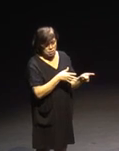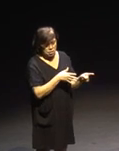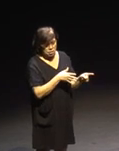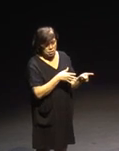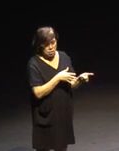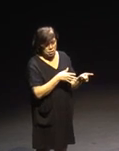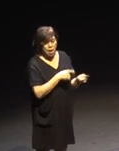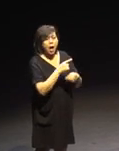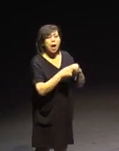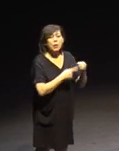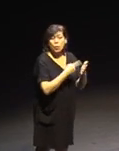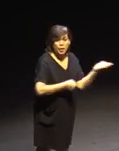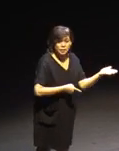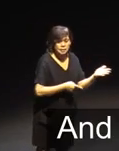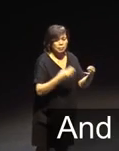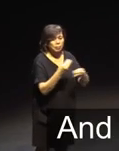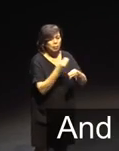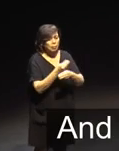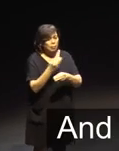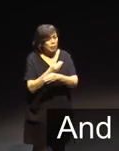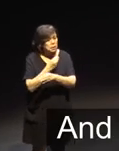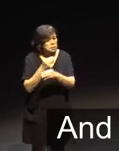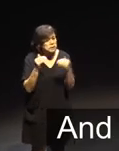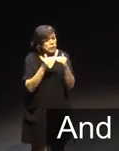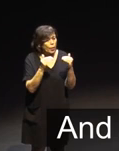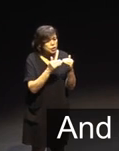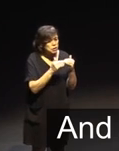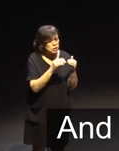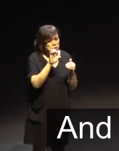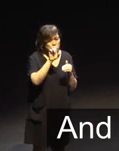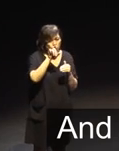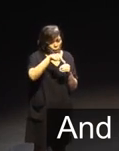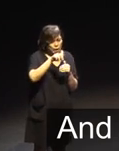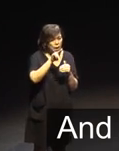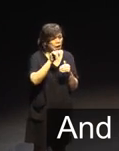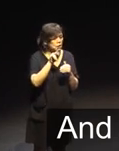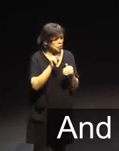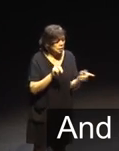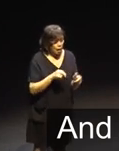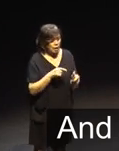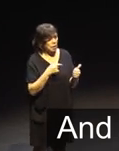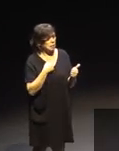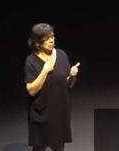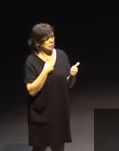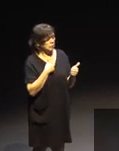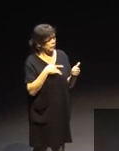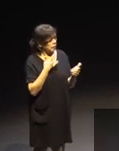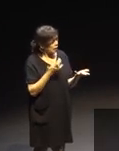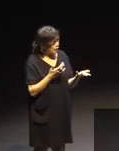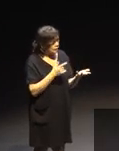about mathematical equations. And at that moment, you know, it clicked in me why I was doing the work in this intersecting